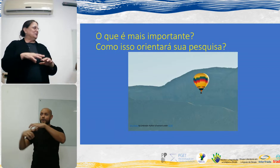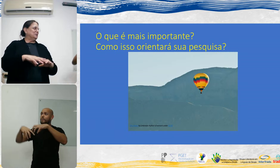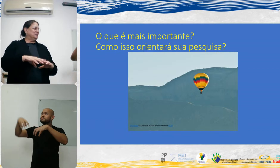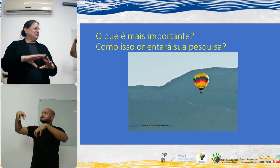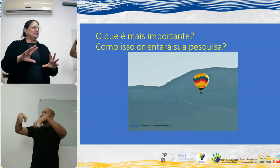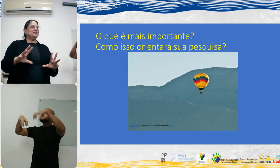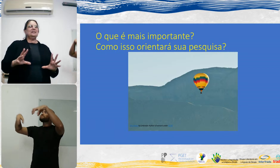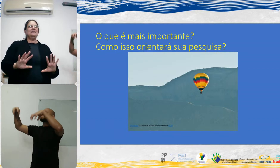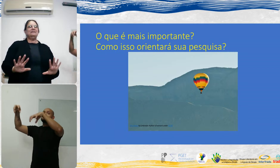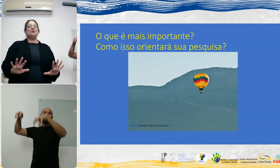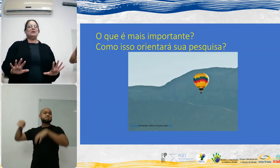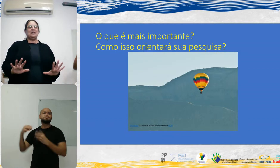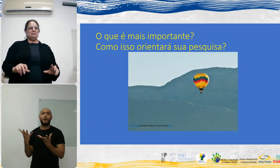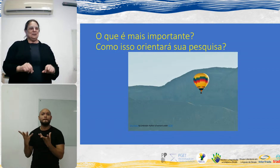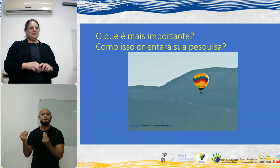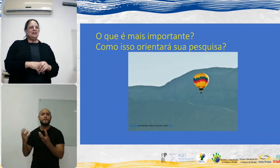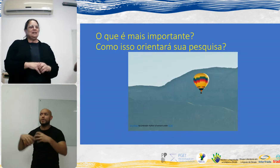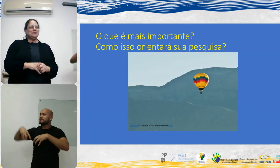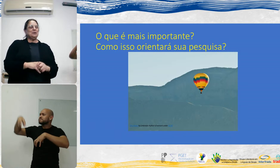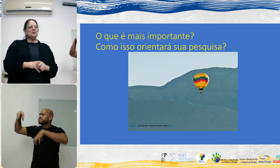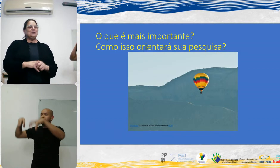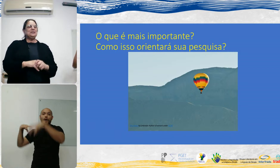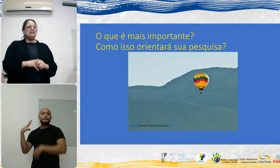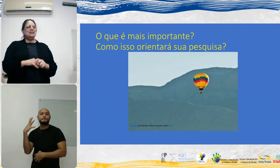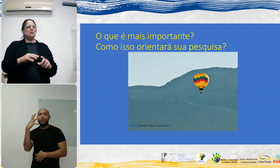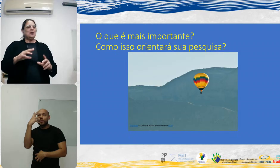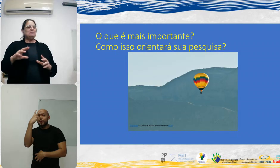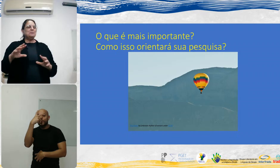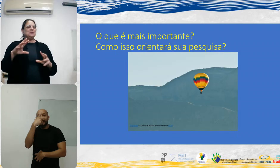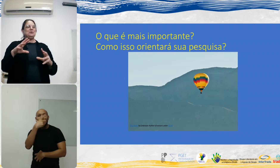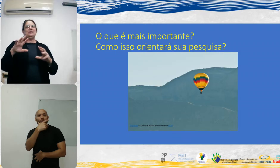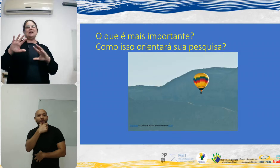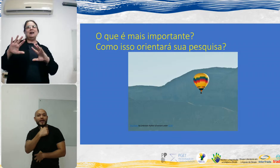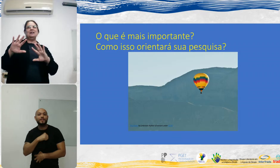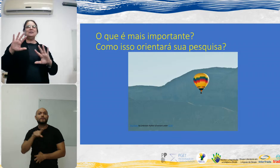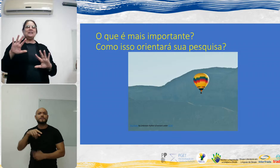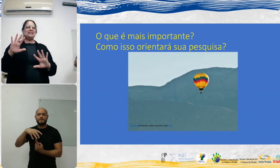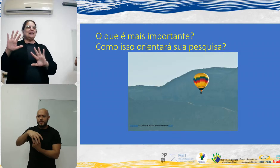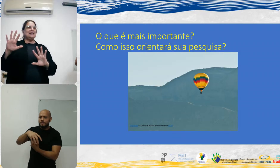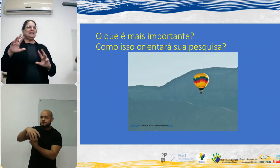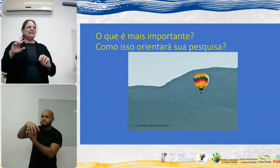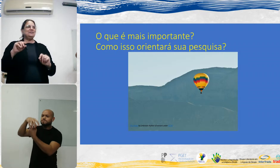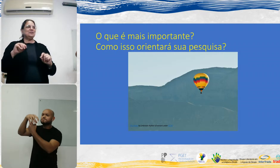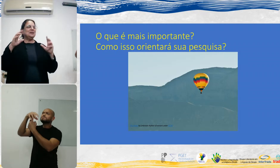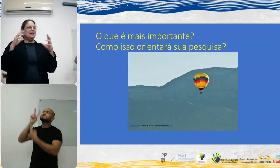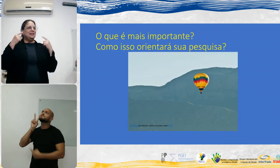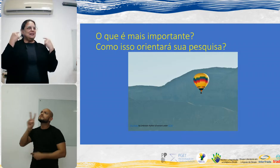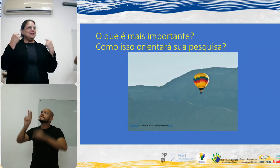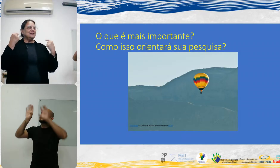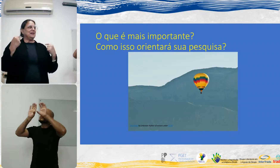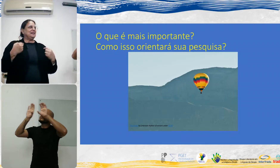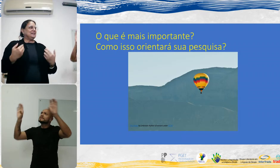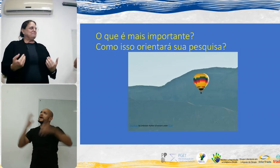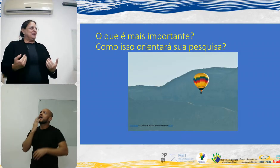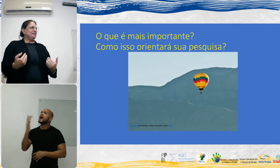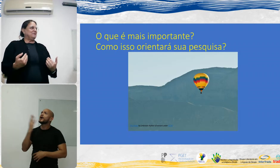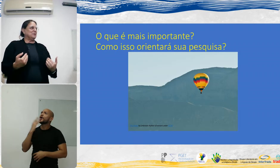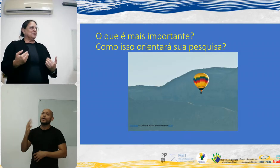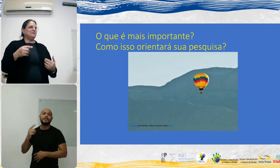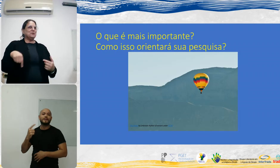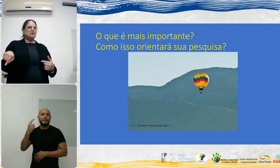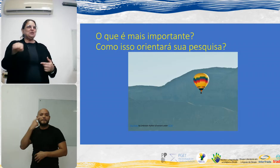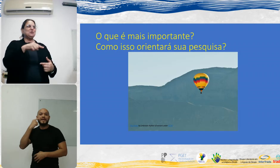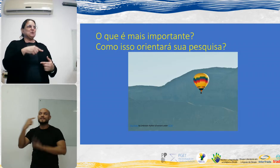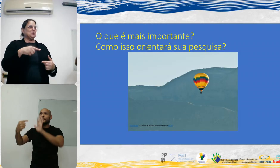air balloons. It's incredible. So you see the one balloon, the color in the sky and the nature. Think of that as a